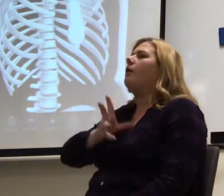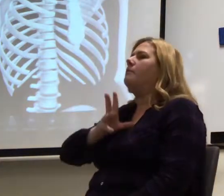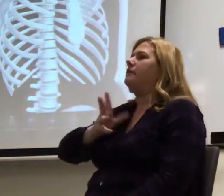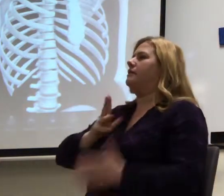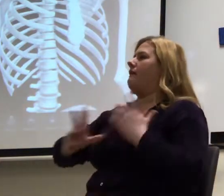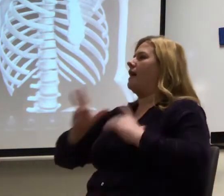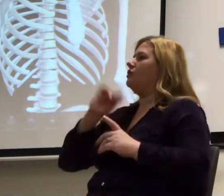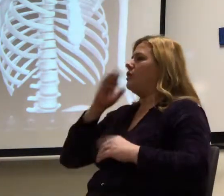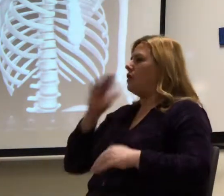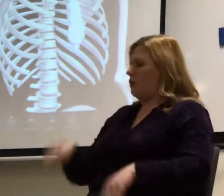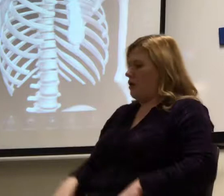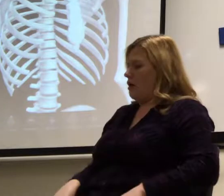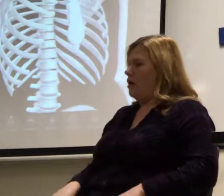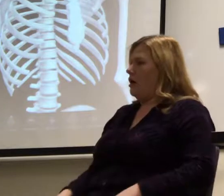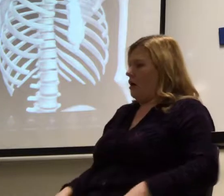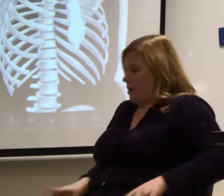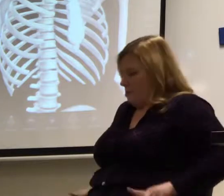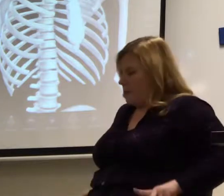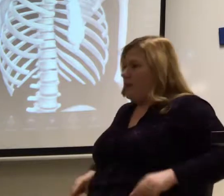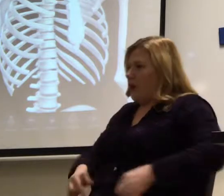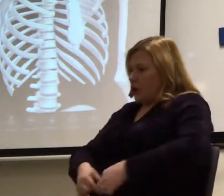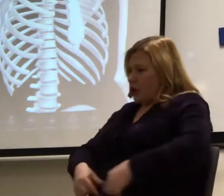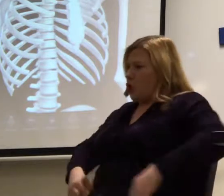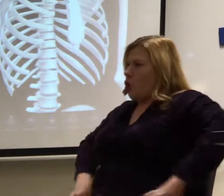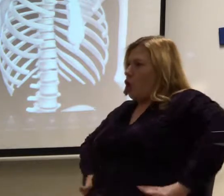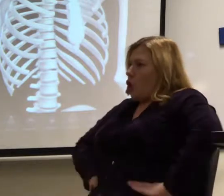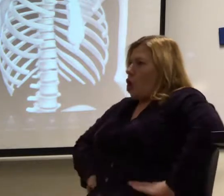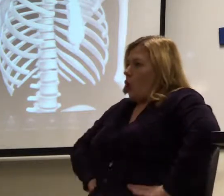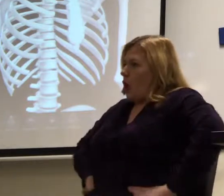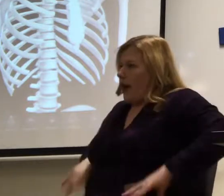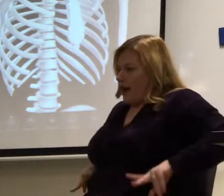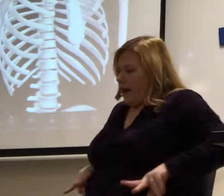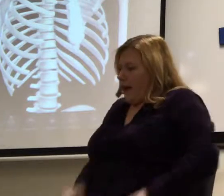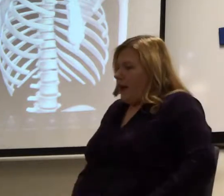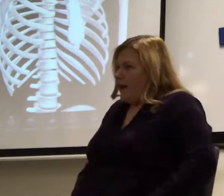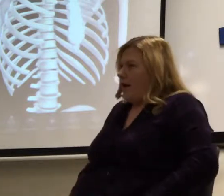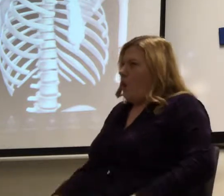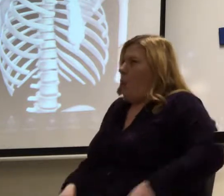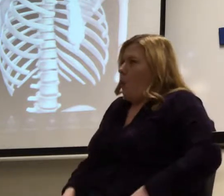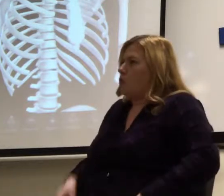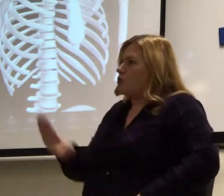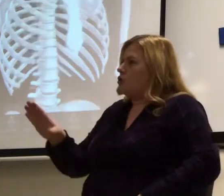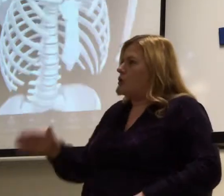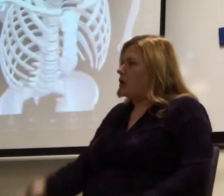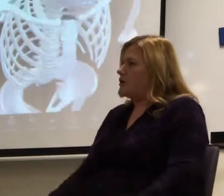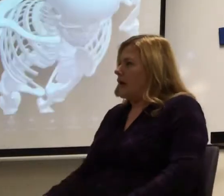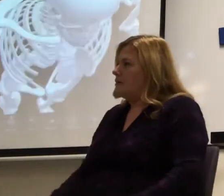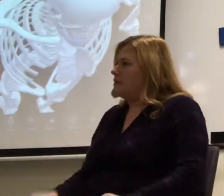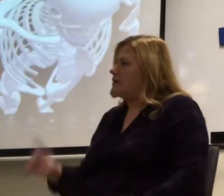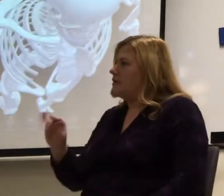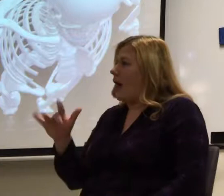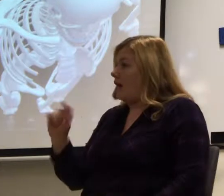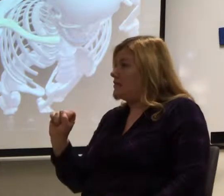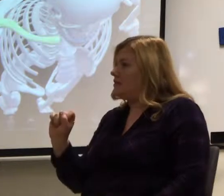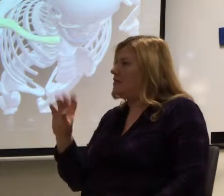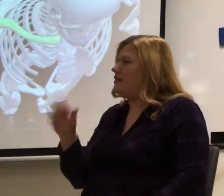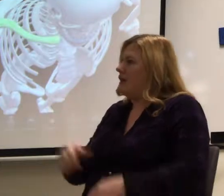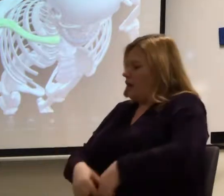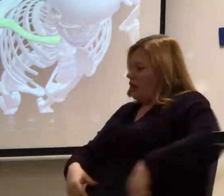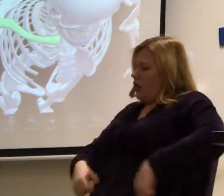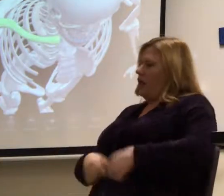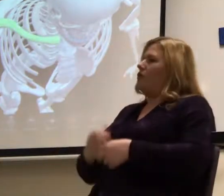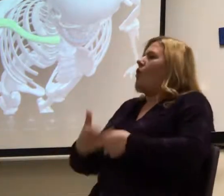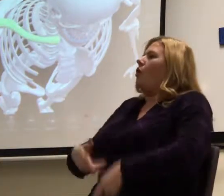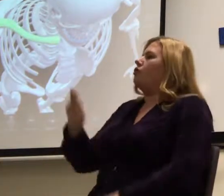So let me highlight just those two bones, clavicle scapula, your shoulder girdle. I'll do multi-select.